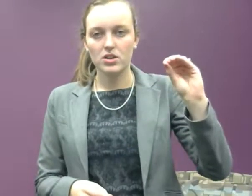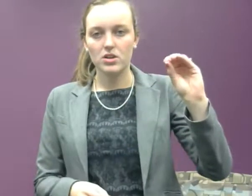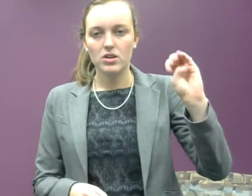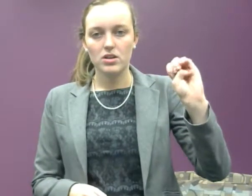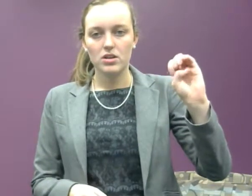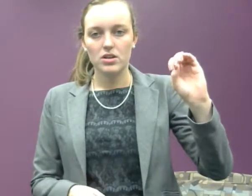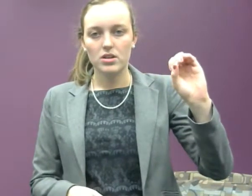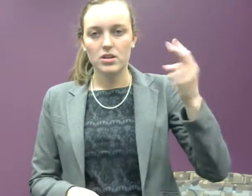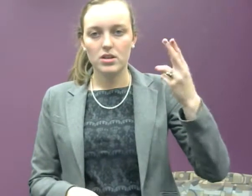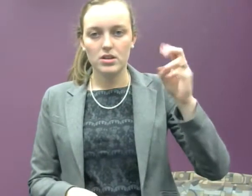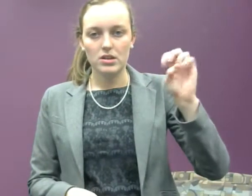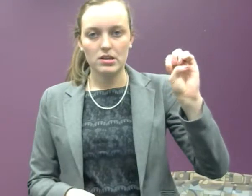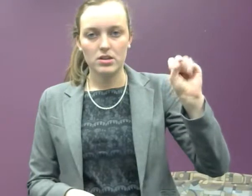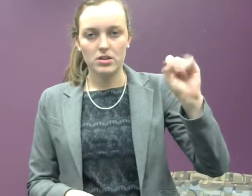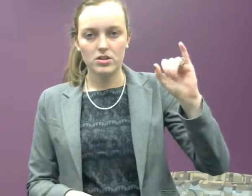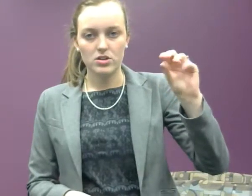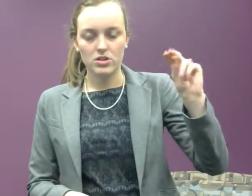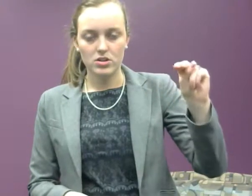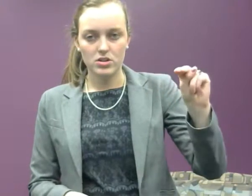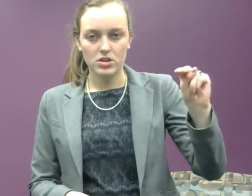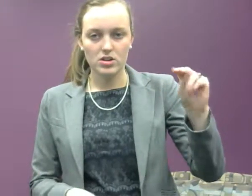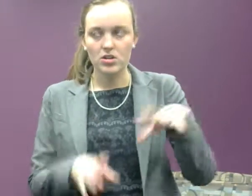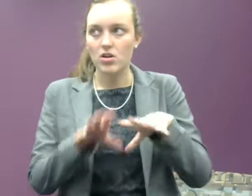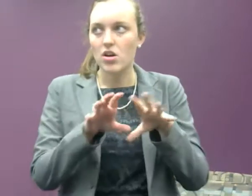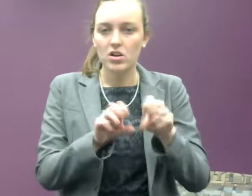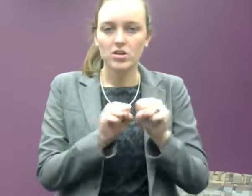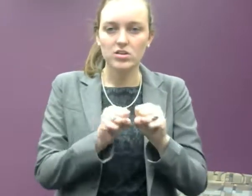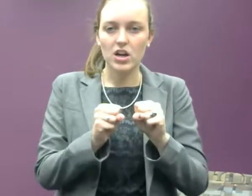only way I can get this out, I can try to shake it out.